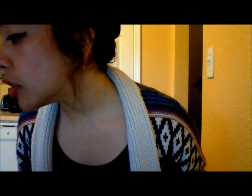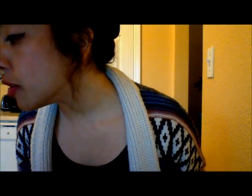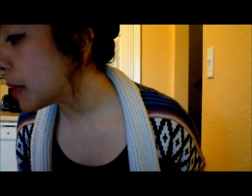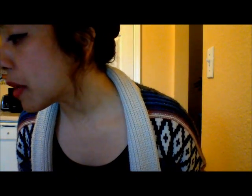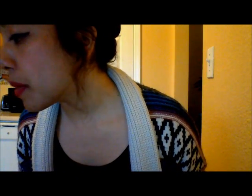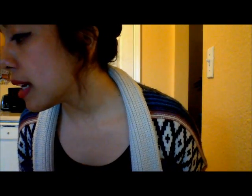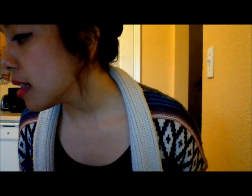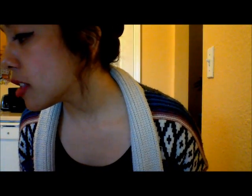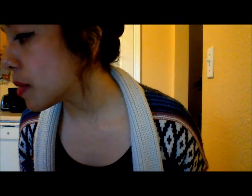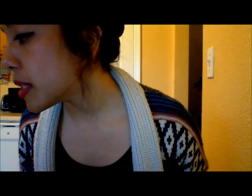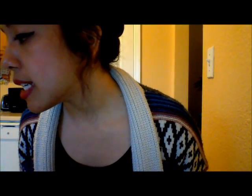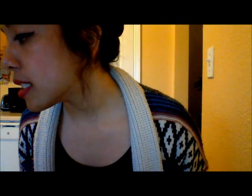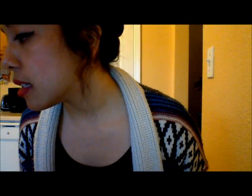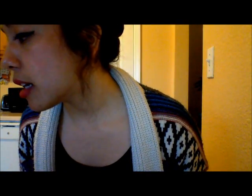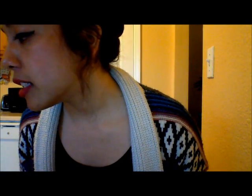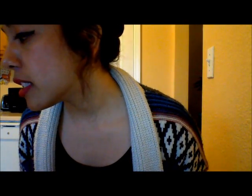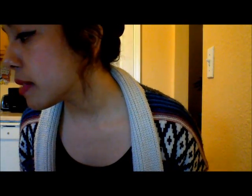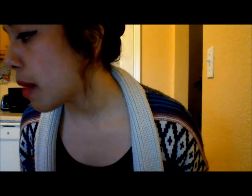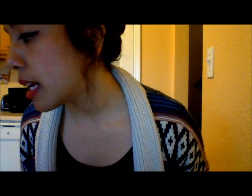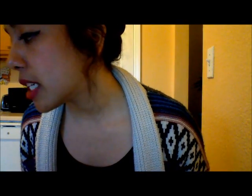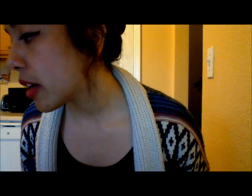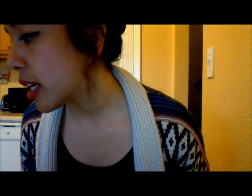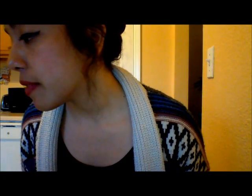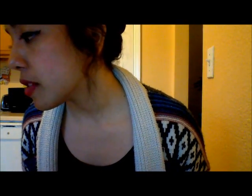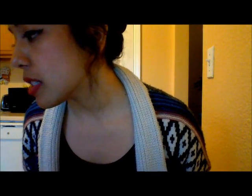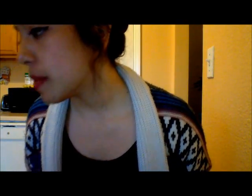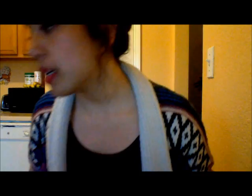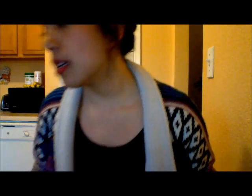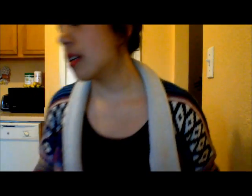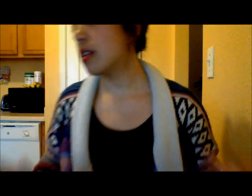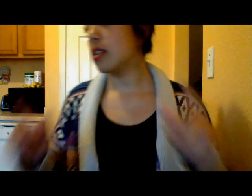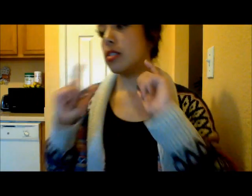To bequeath, to present a large monetary gift to someone.